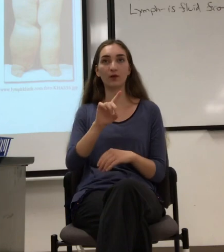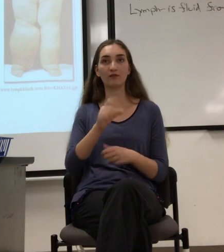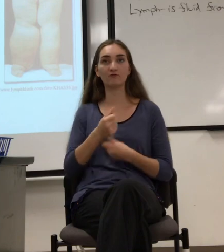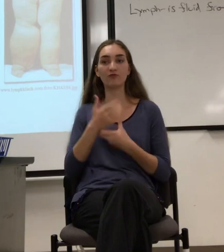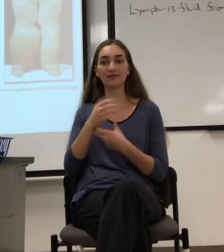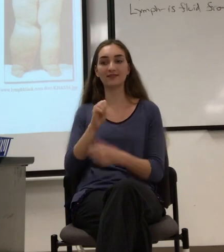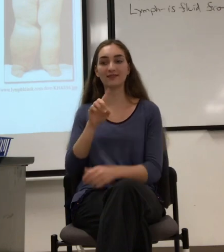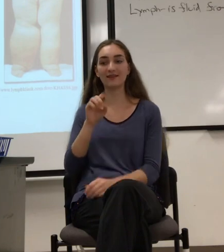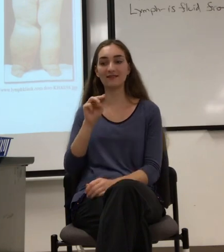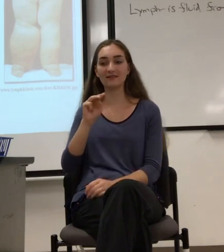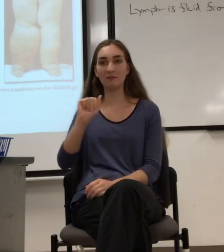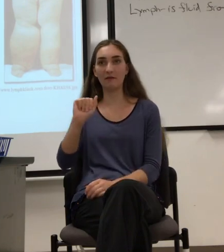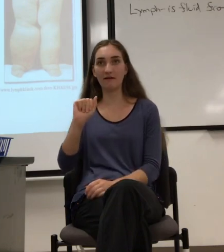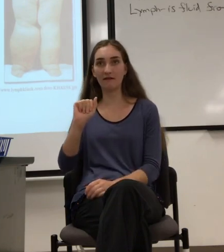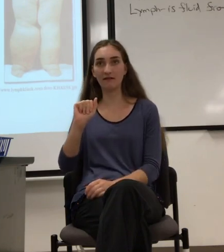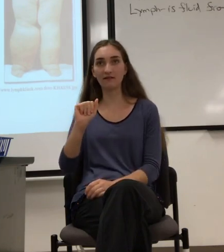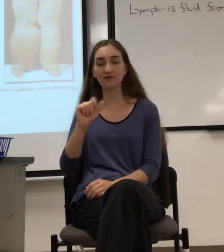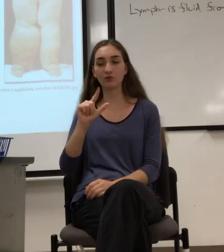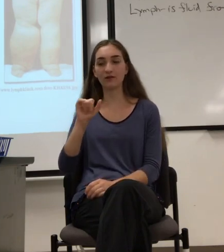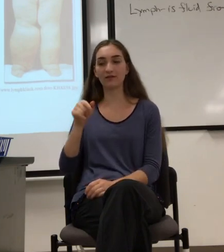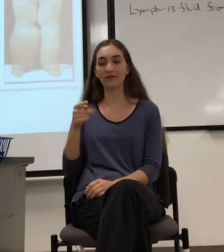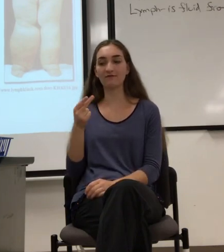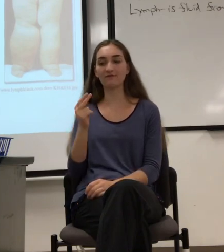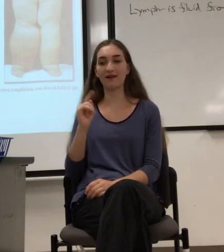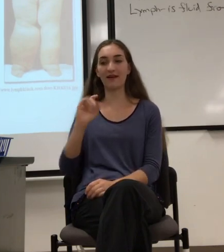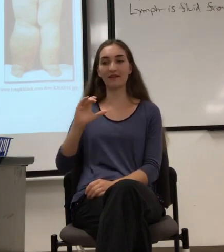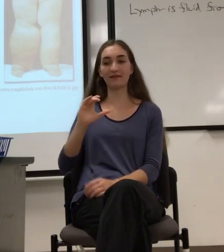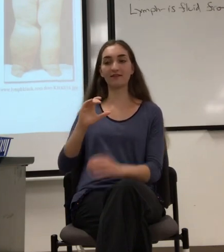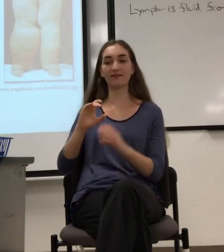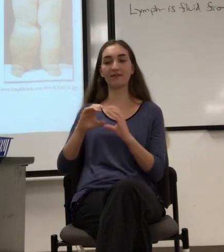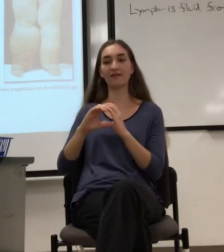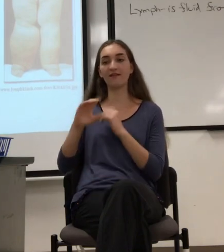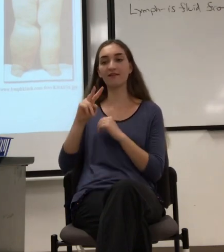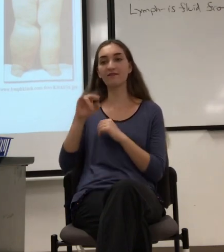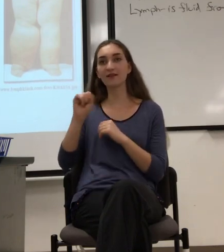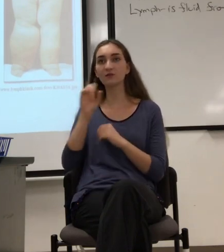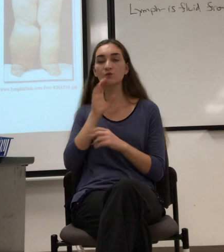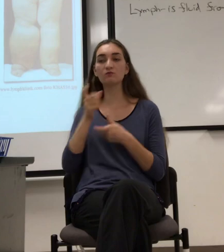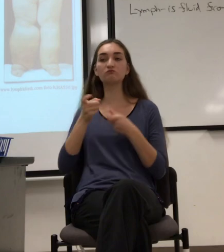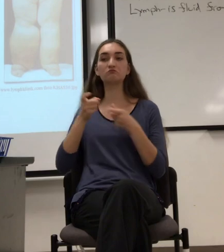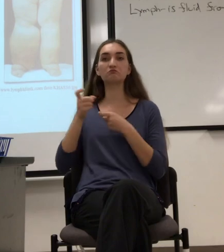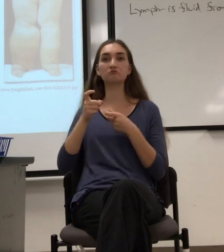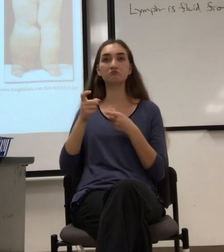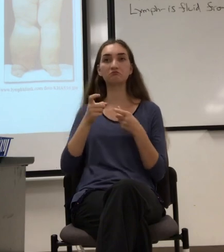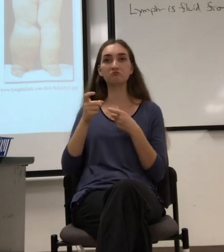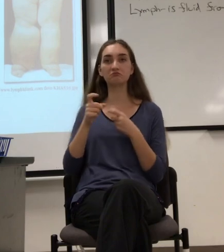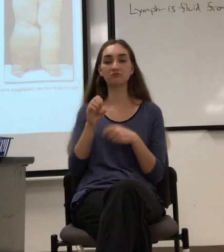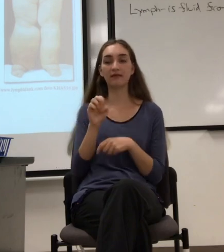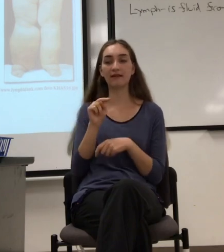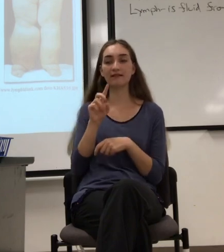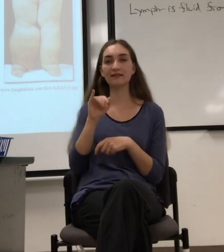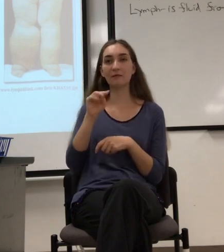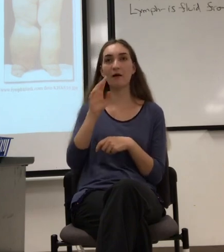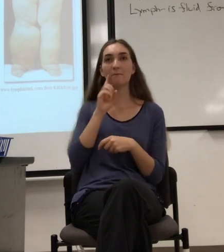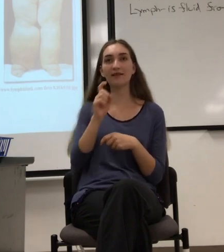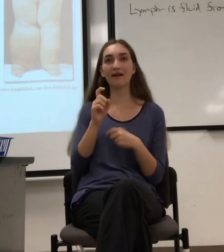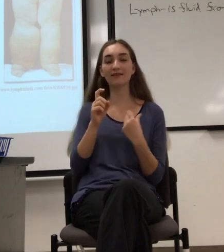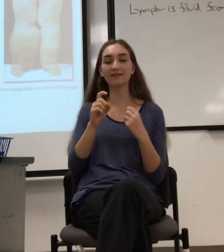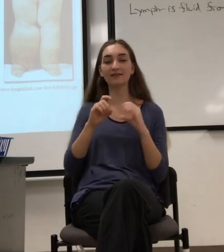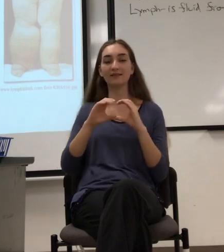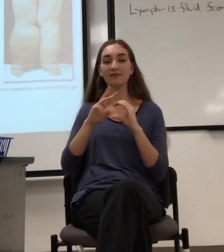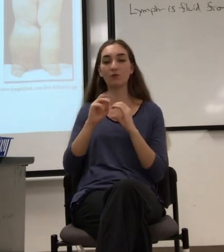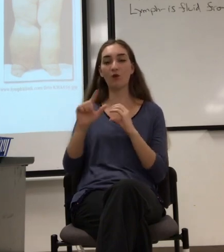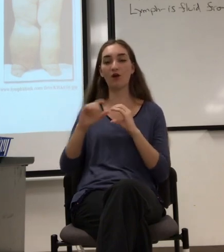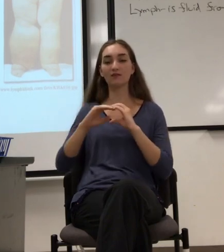Lymphatic vessels handle the edema. They can stop it up because they have leaky walls that, with proteins which act